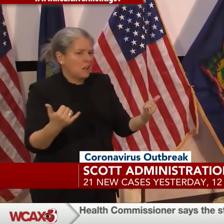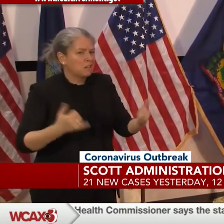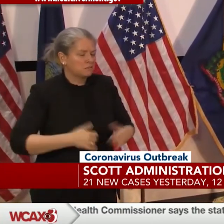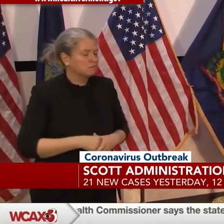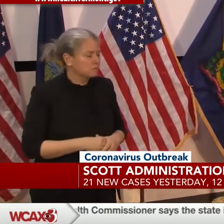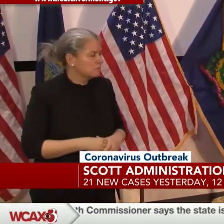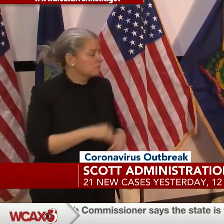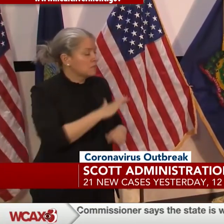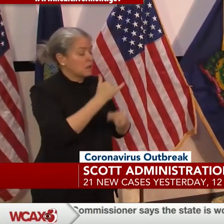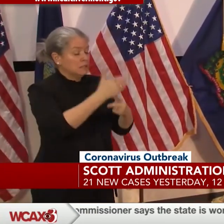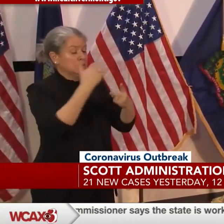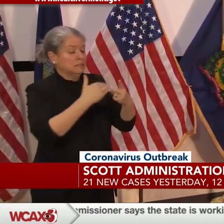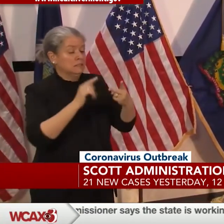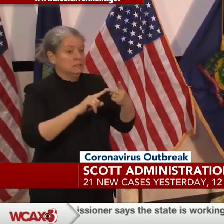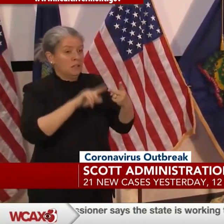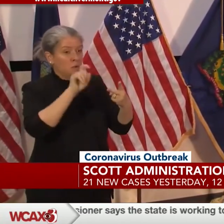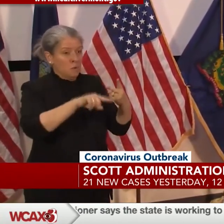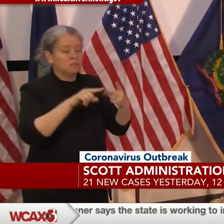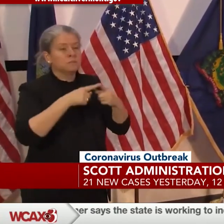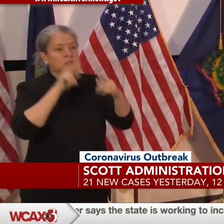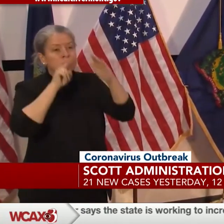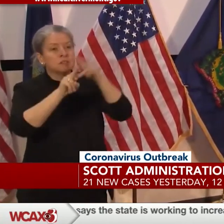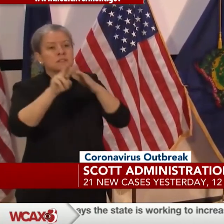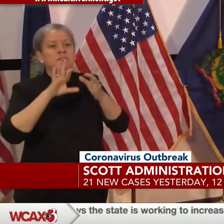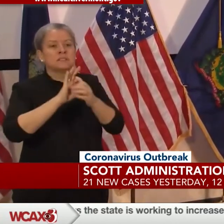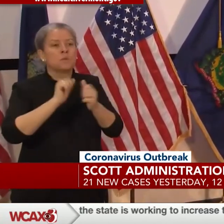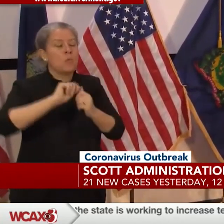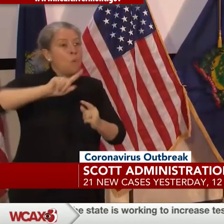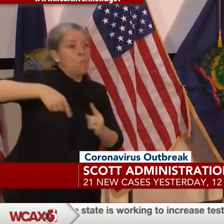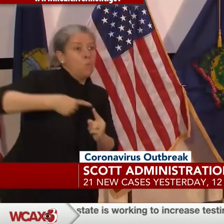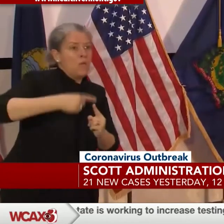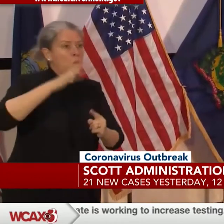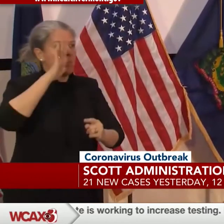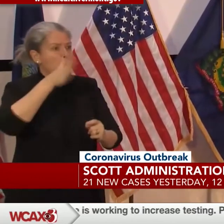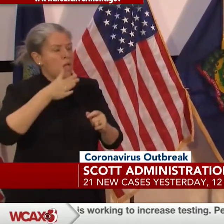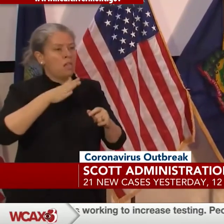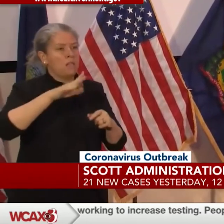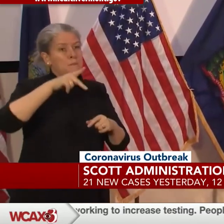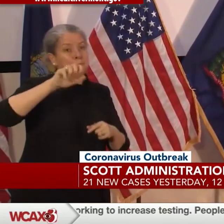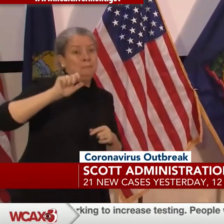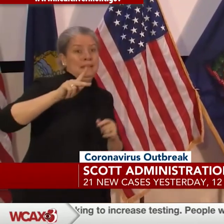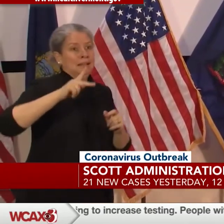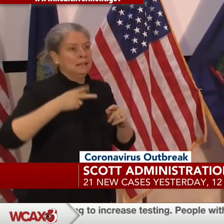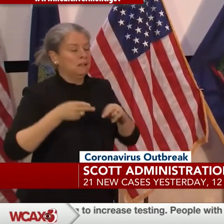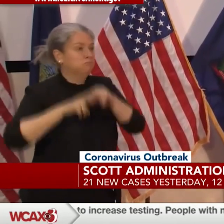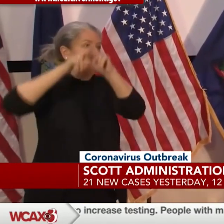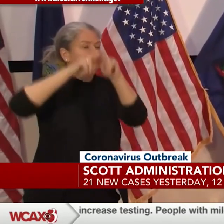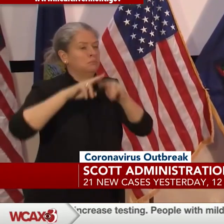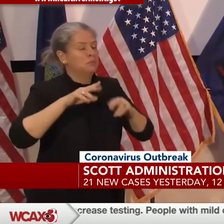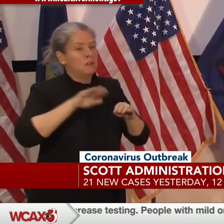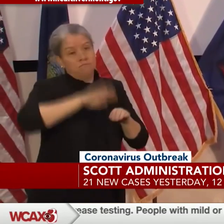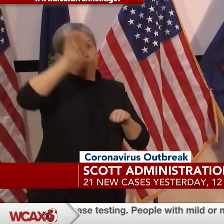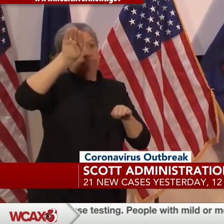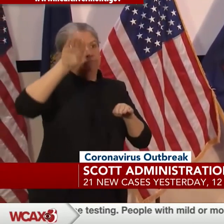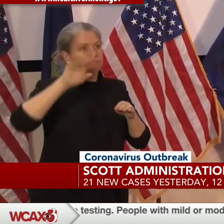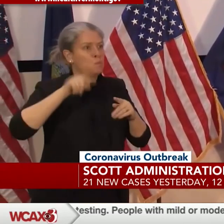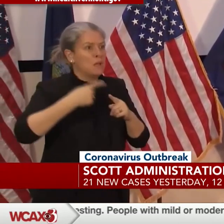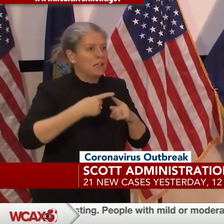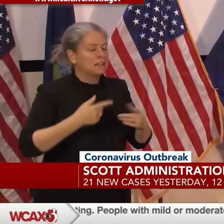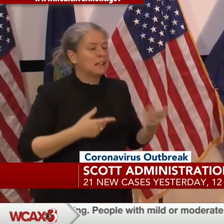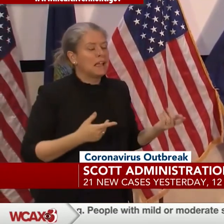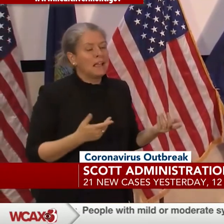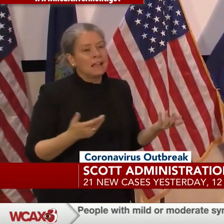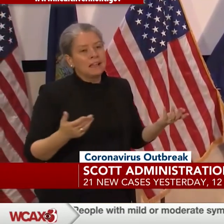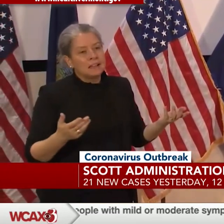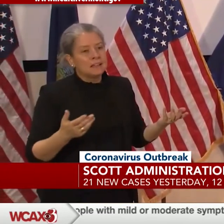Wilson, I don't want to get ahead of what we're doing with the modeling, trying to refine that. But suffice it to say,